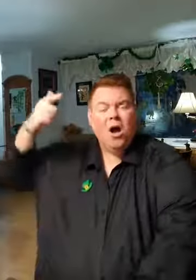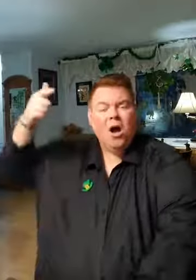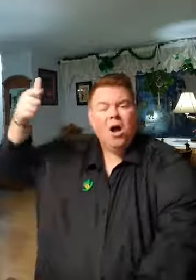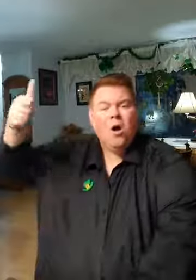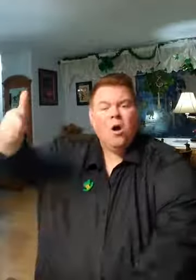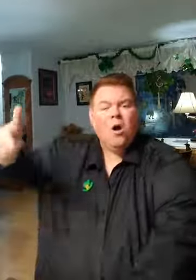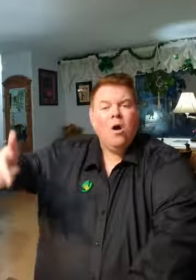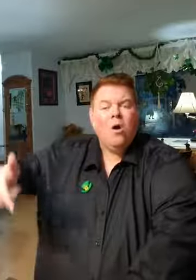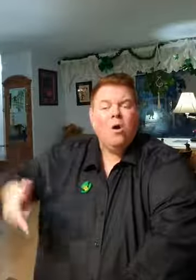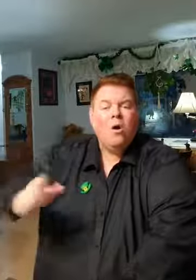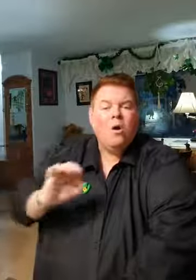Show.